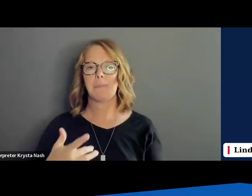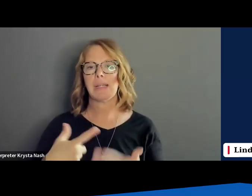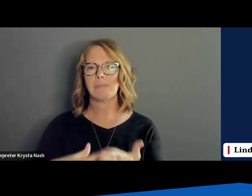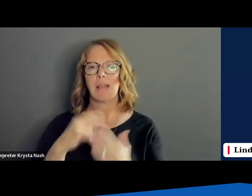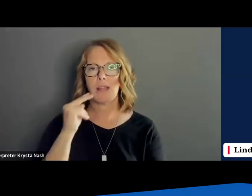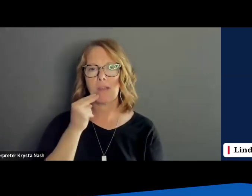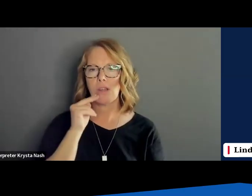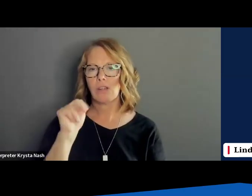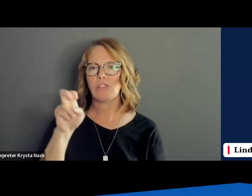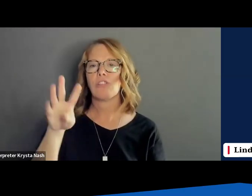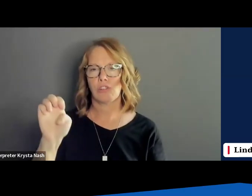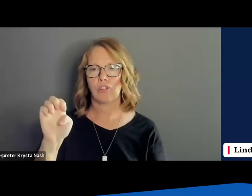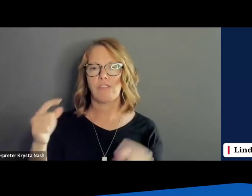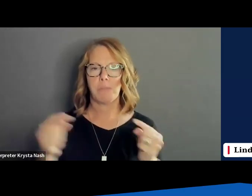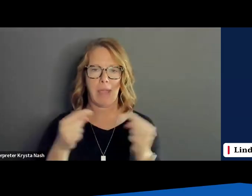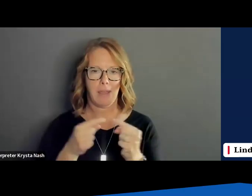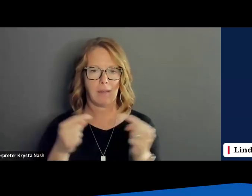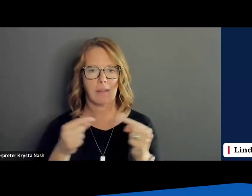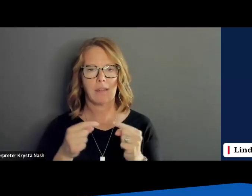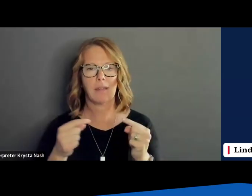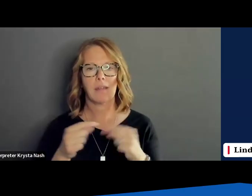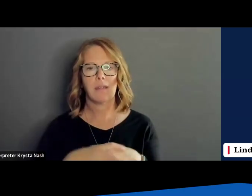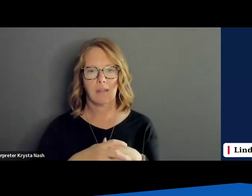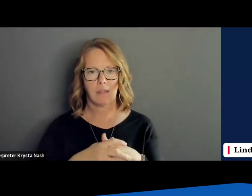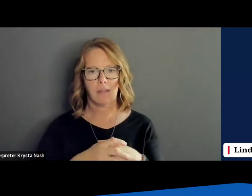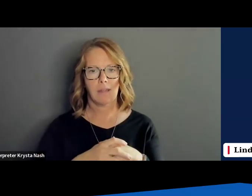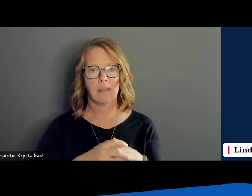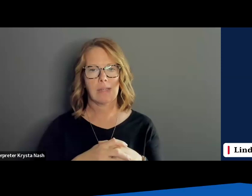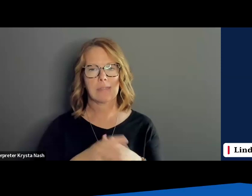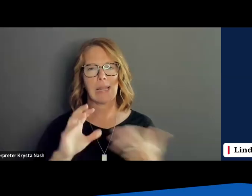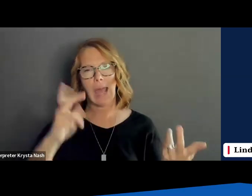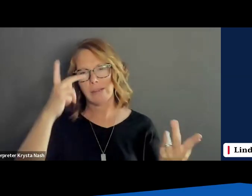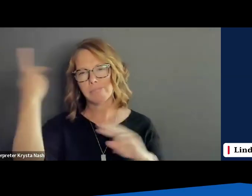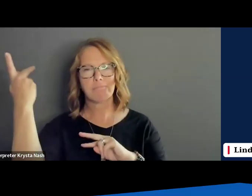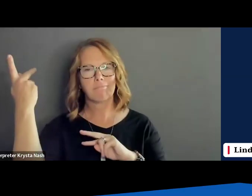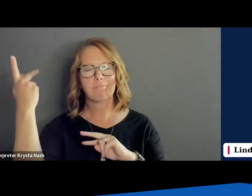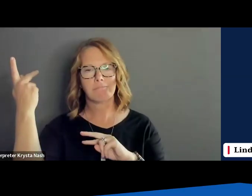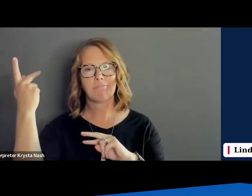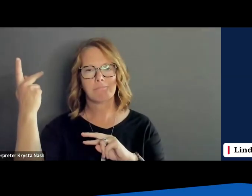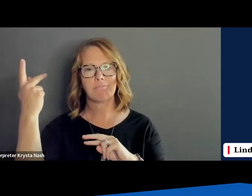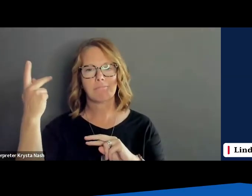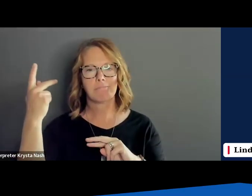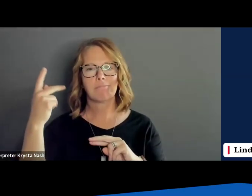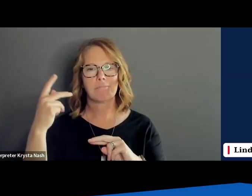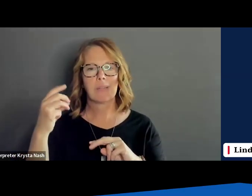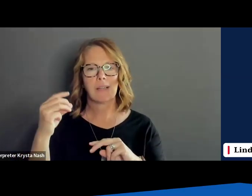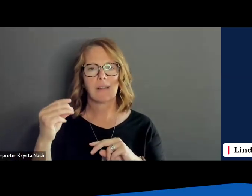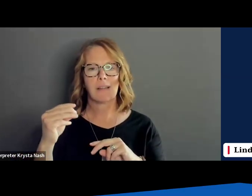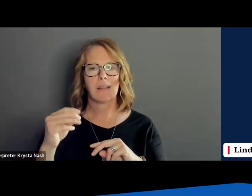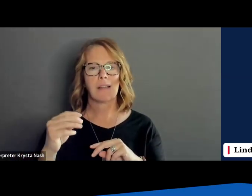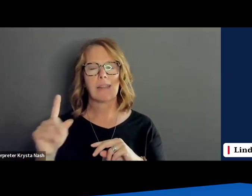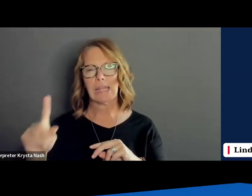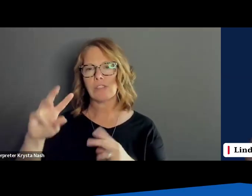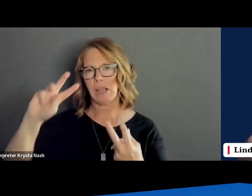that's what happens in neurological injury. There's a miscommunication with the messages being sent to the